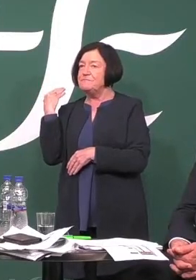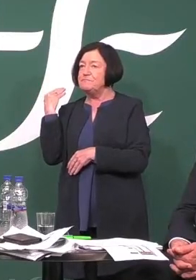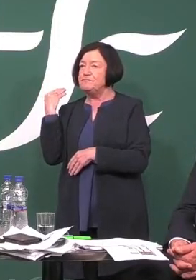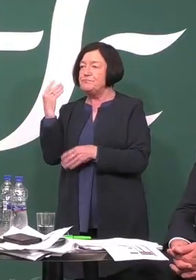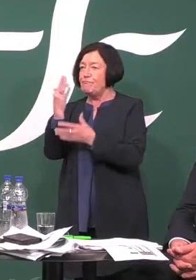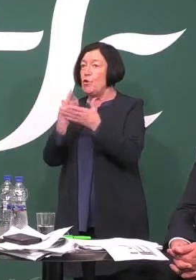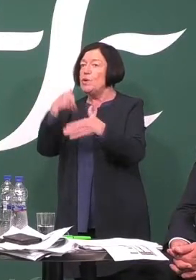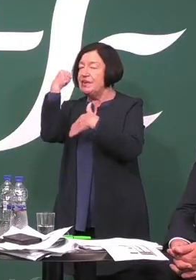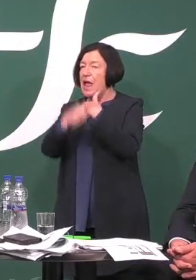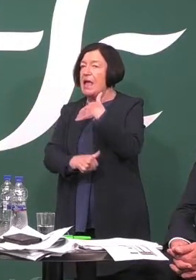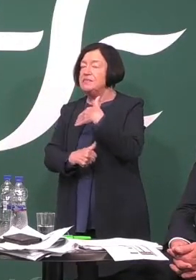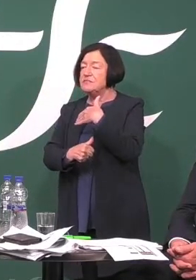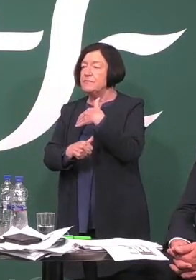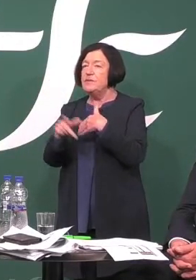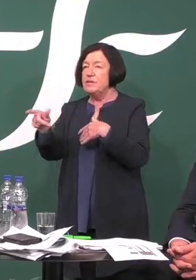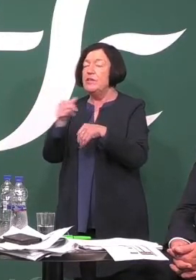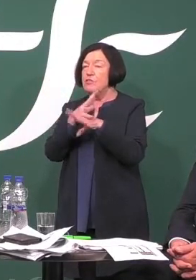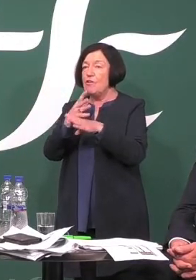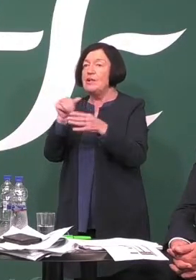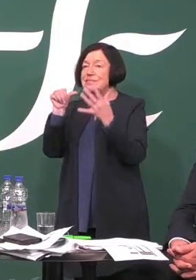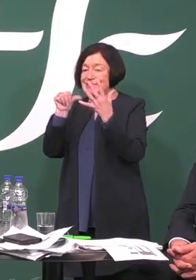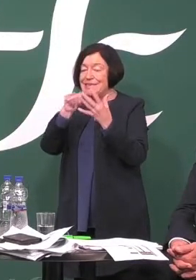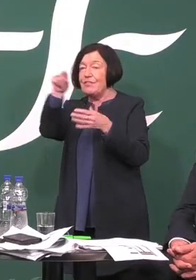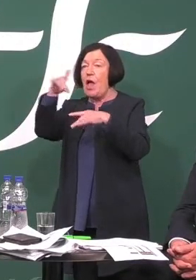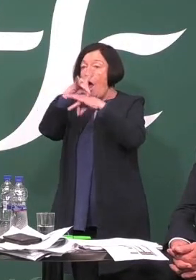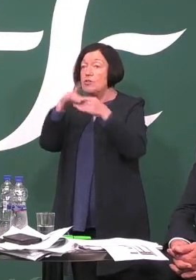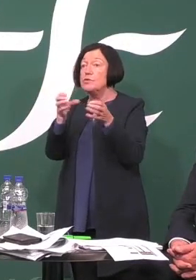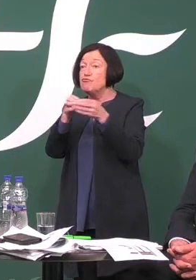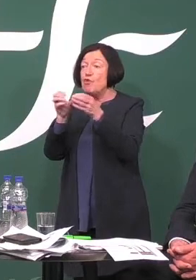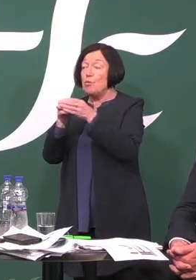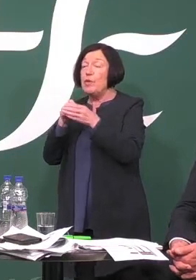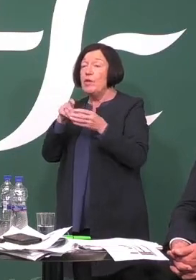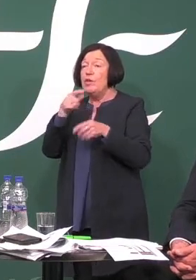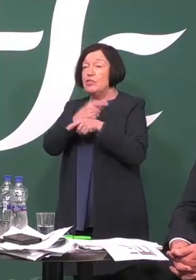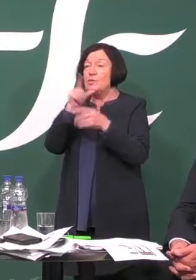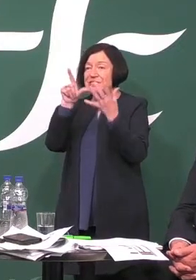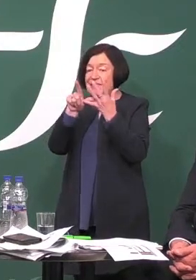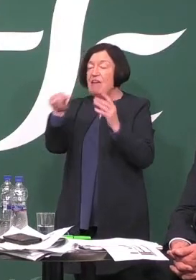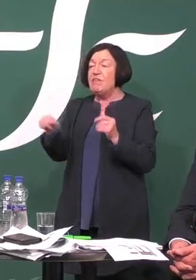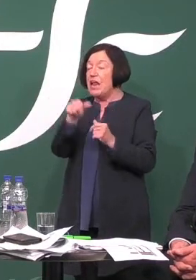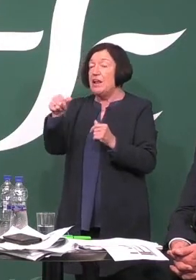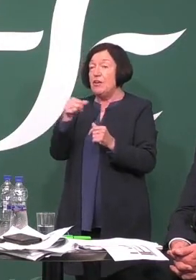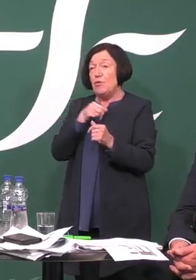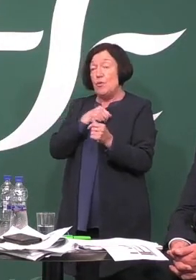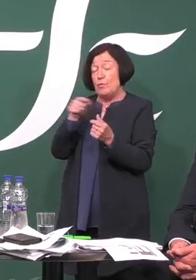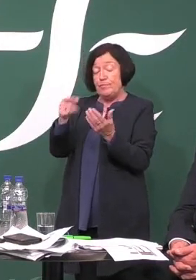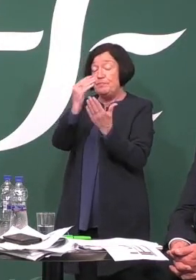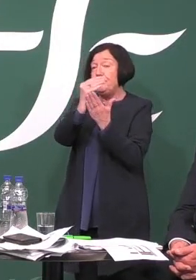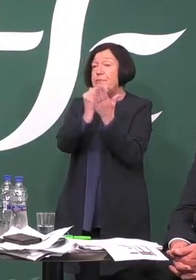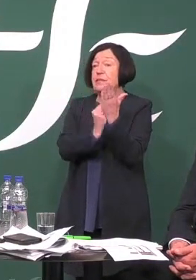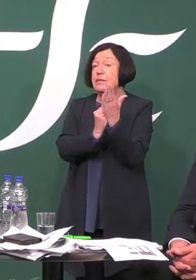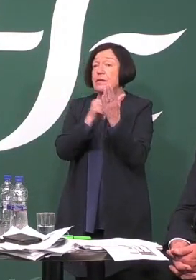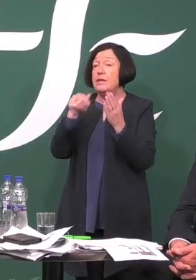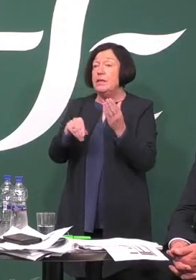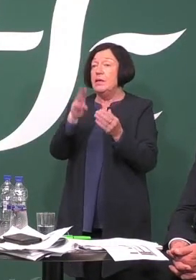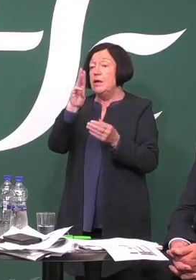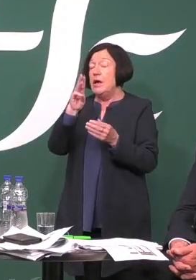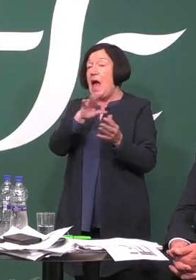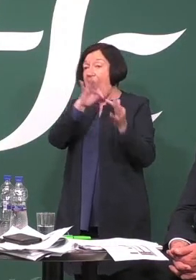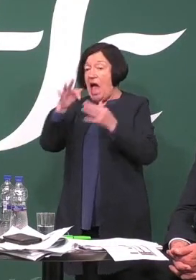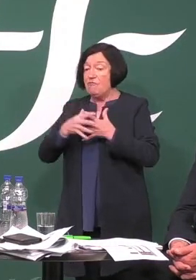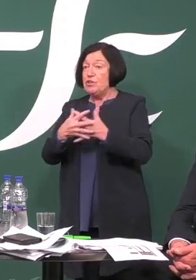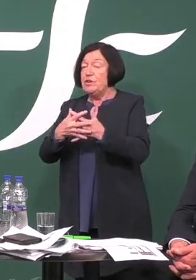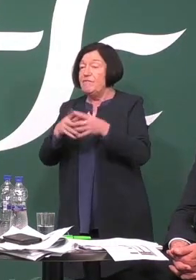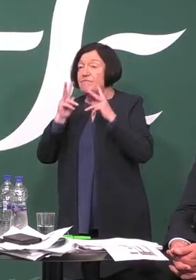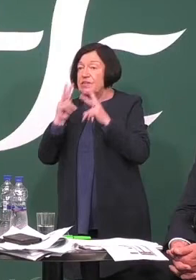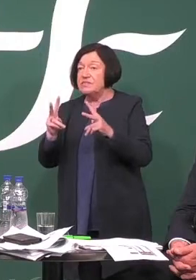couple of days, and they're all 6 relevant hospital groups are now compliant with those 7 areas. If I could just reiterate it, those are the postnatal visits,